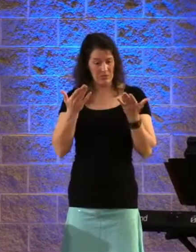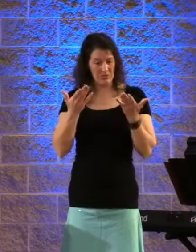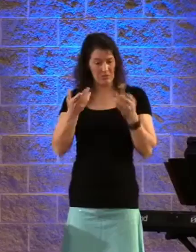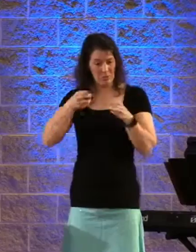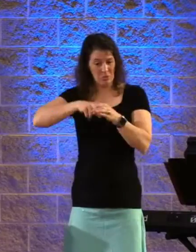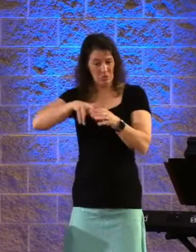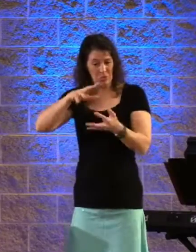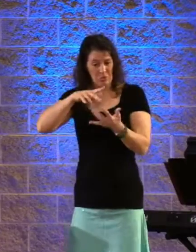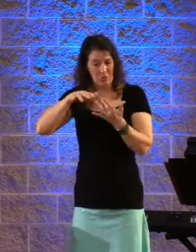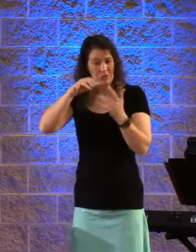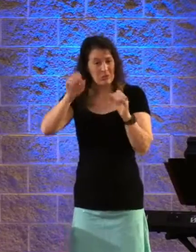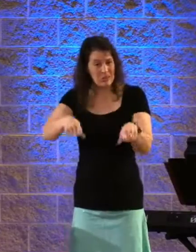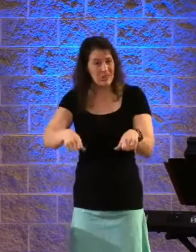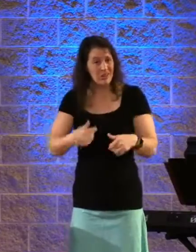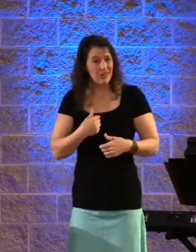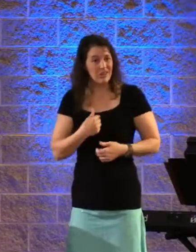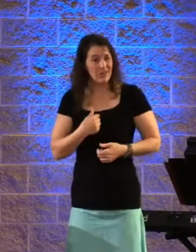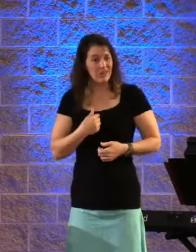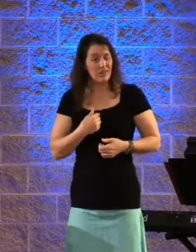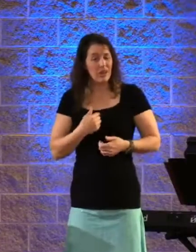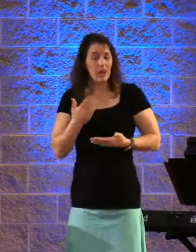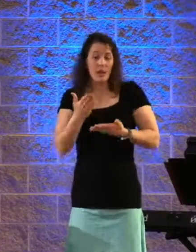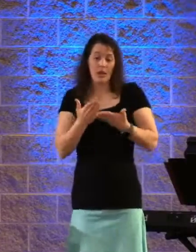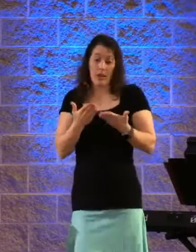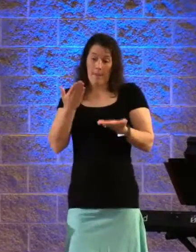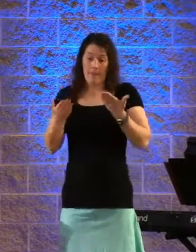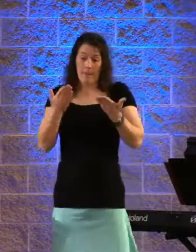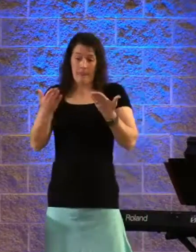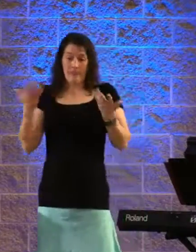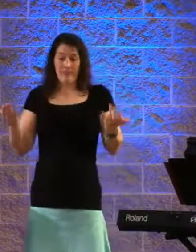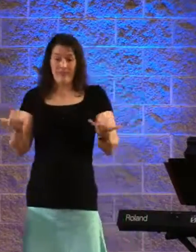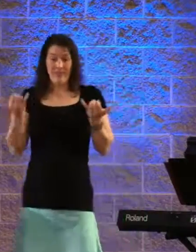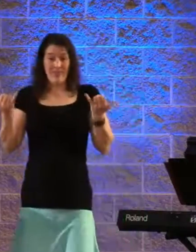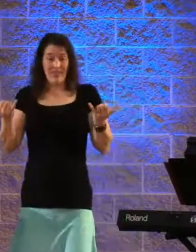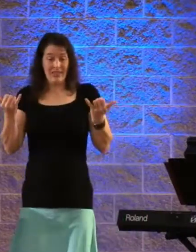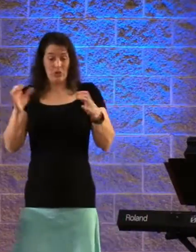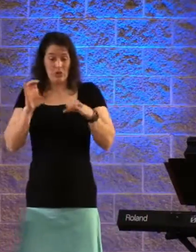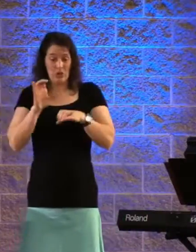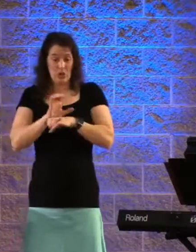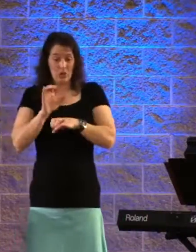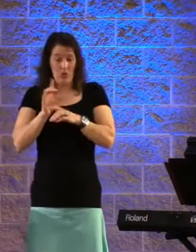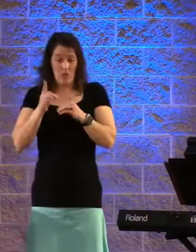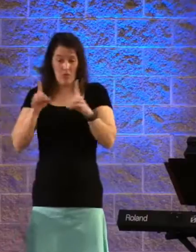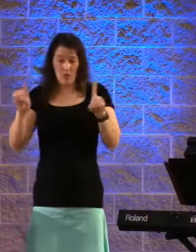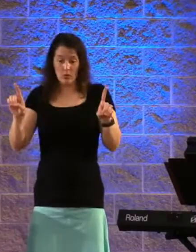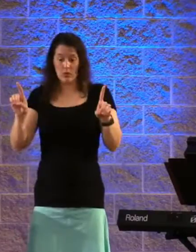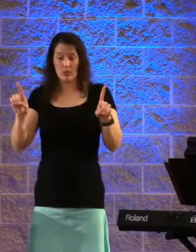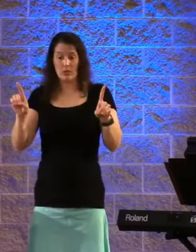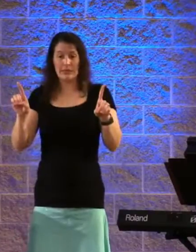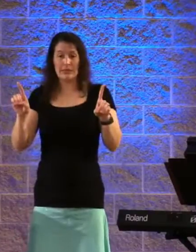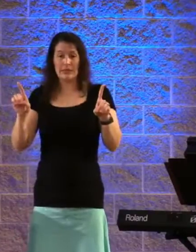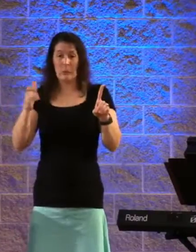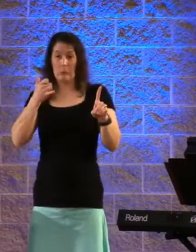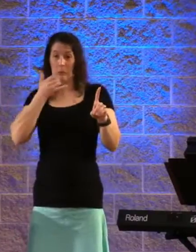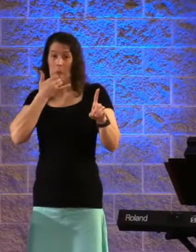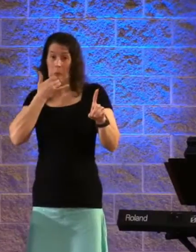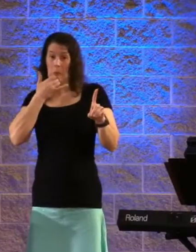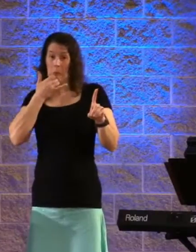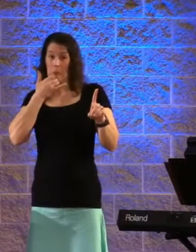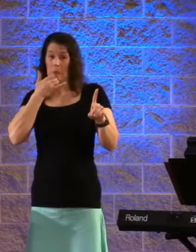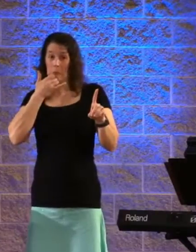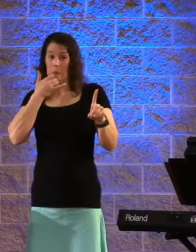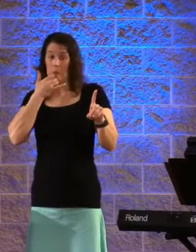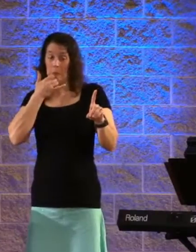fellowship? There were some, maybe in our own fellowship, some of you who were divorced for reasons that were not biblical at the